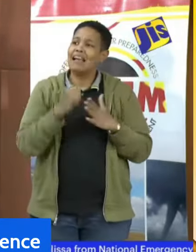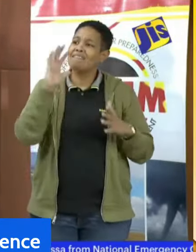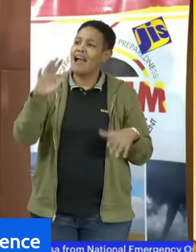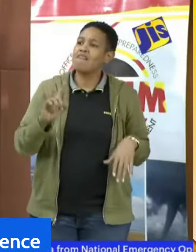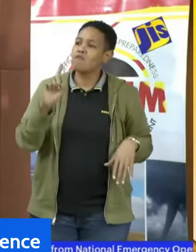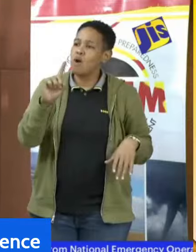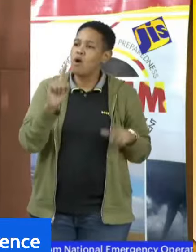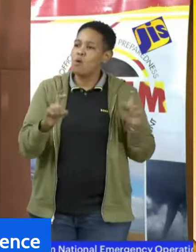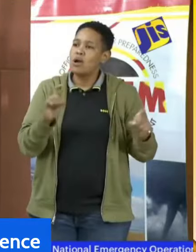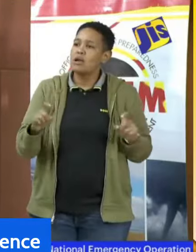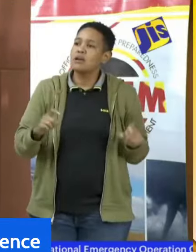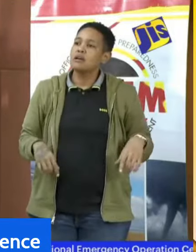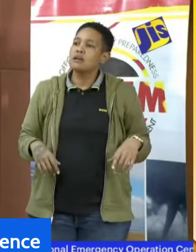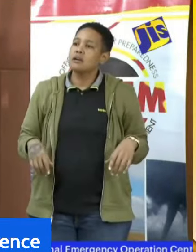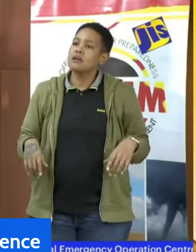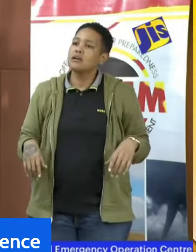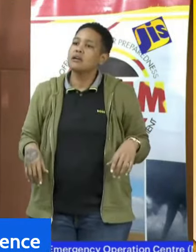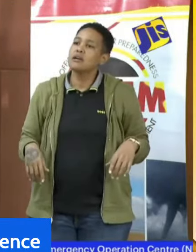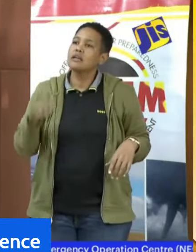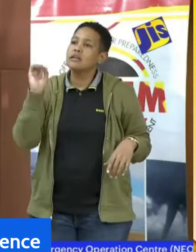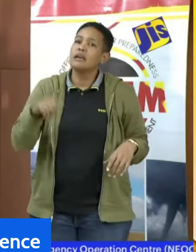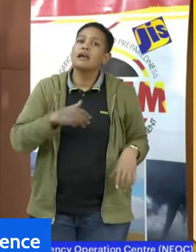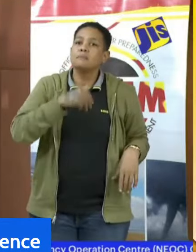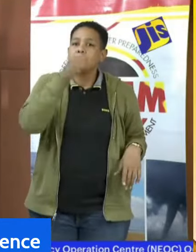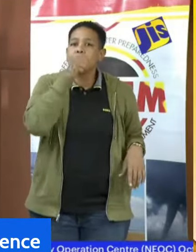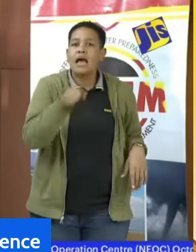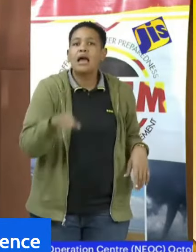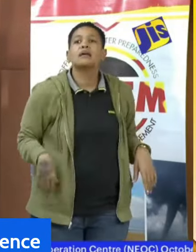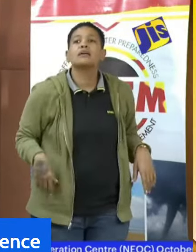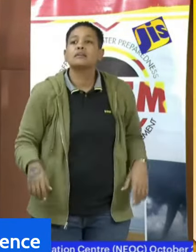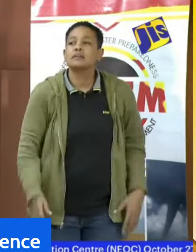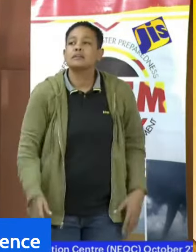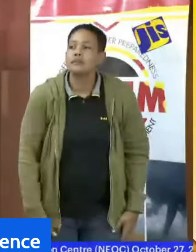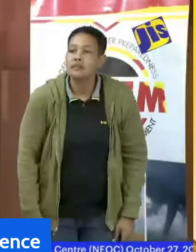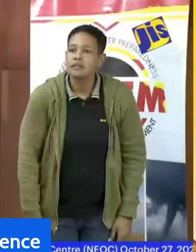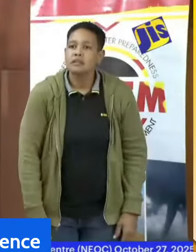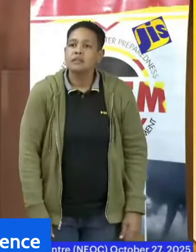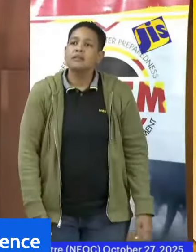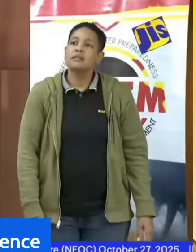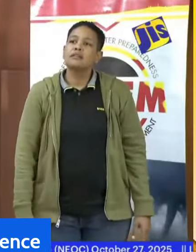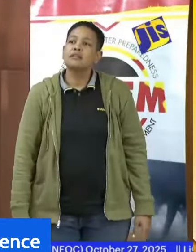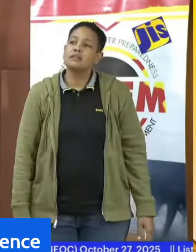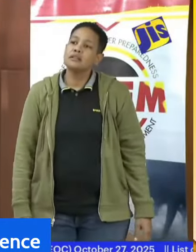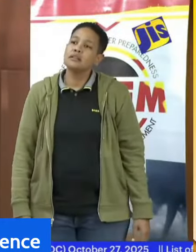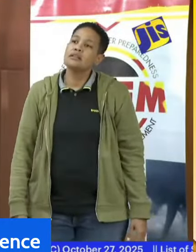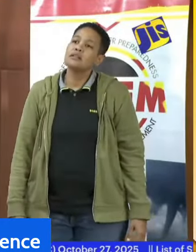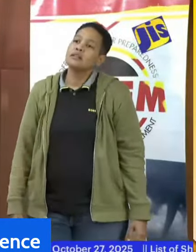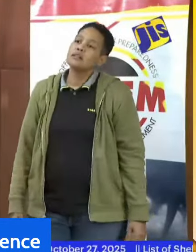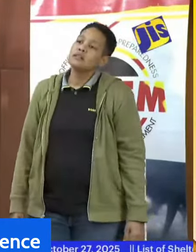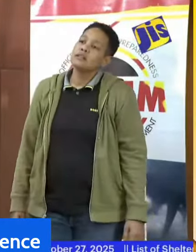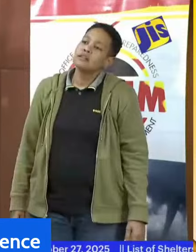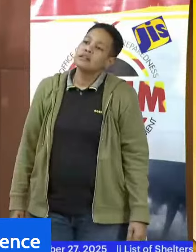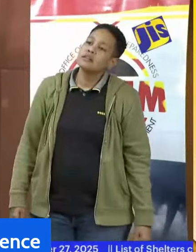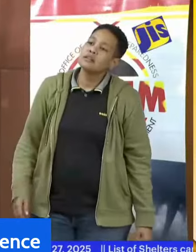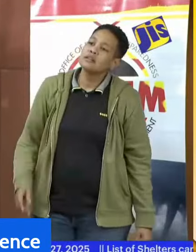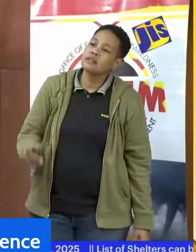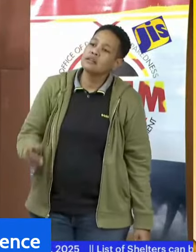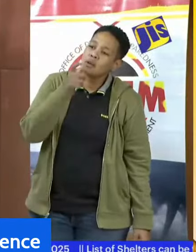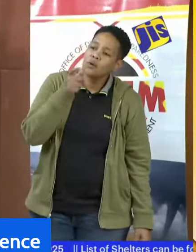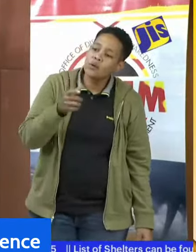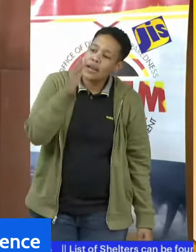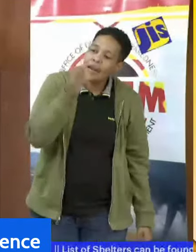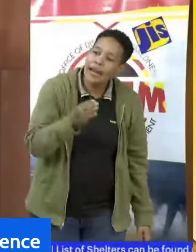one question. Can we get the microphone to someone who never asks questions?